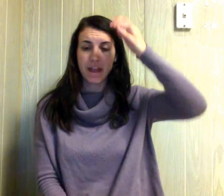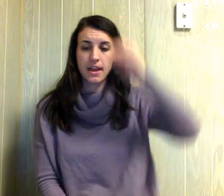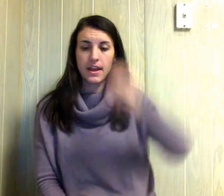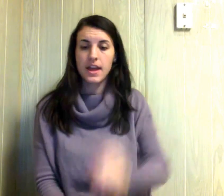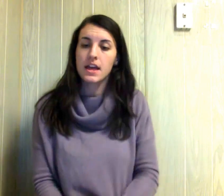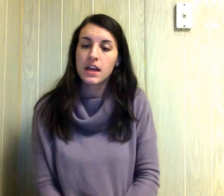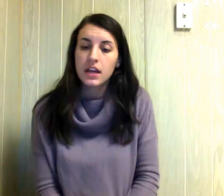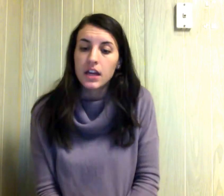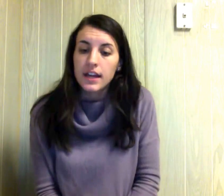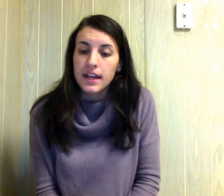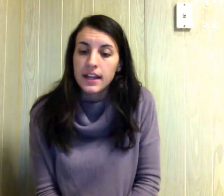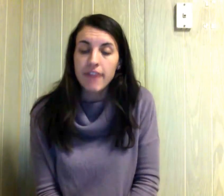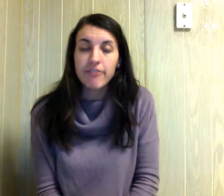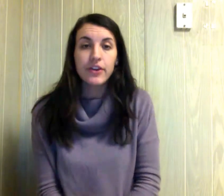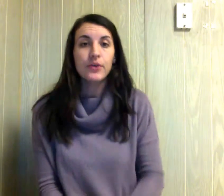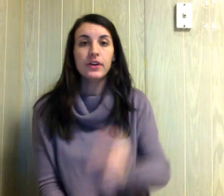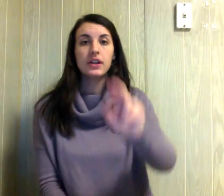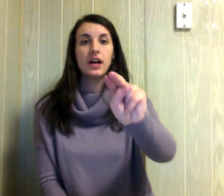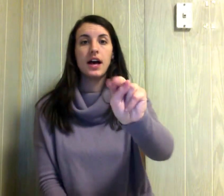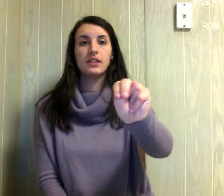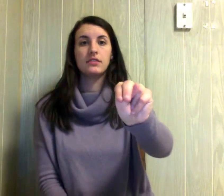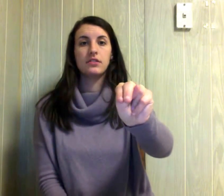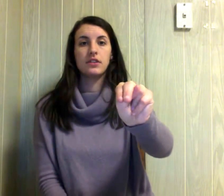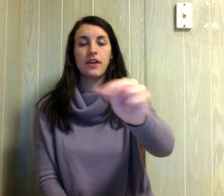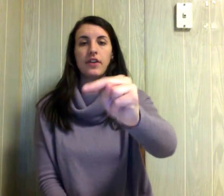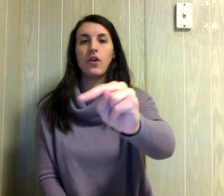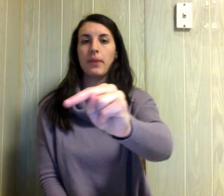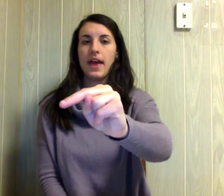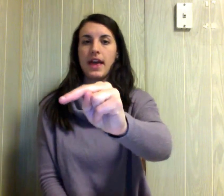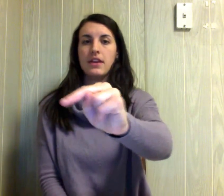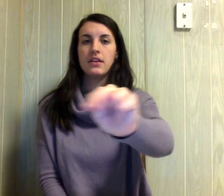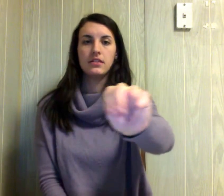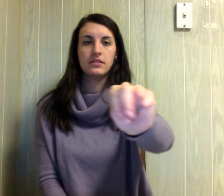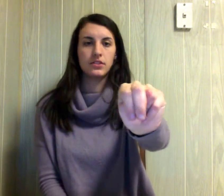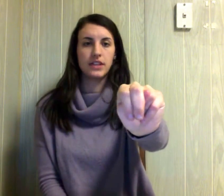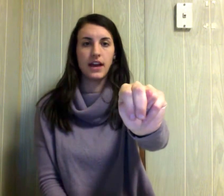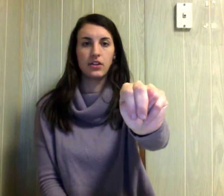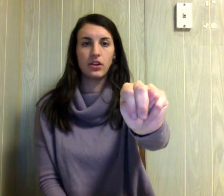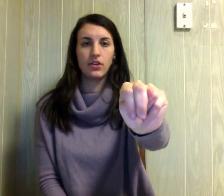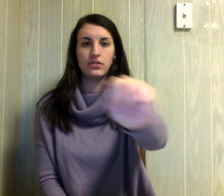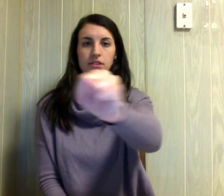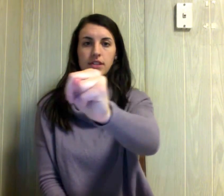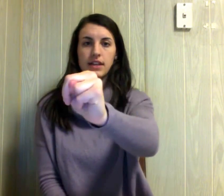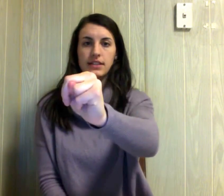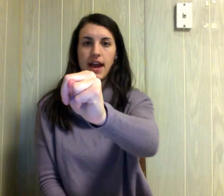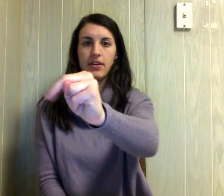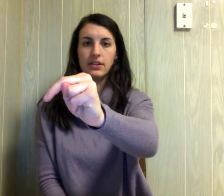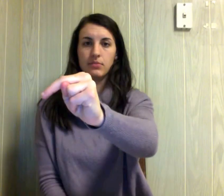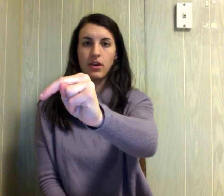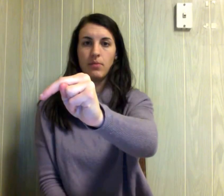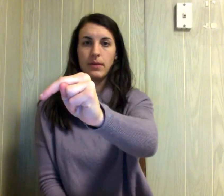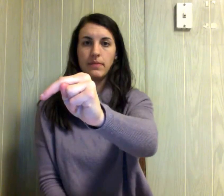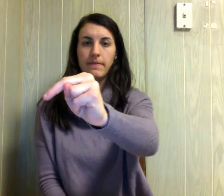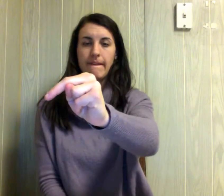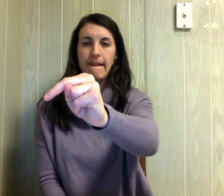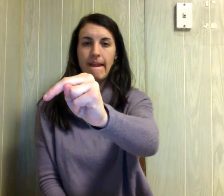Okay. Nephew. Have an open N. So it's not closed, it's not down, it's more open